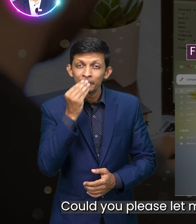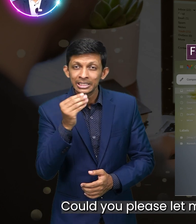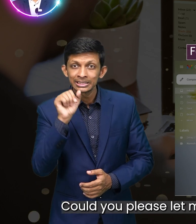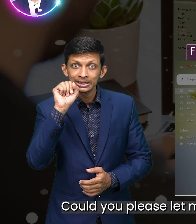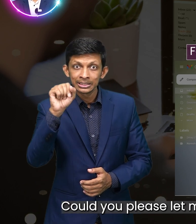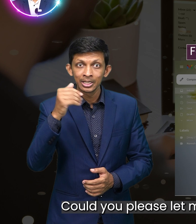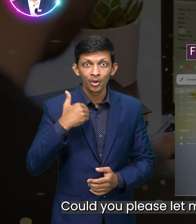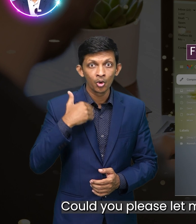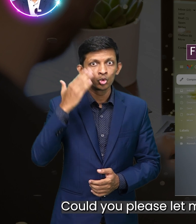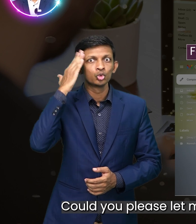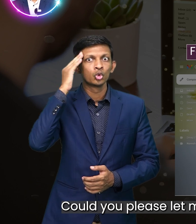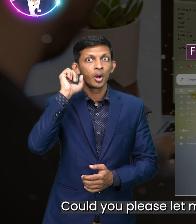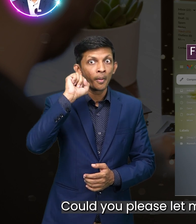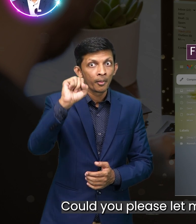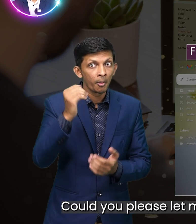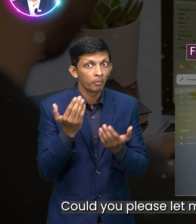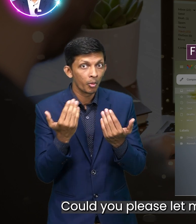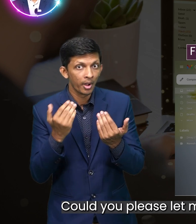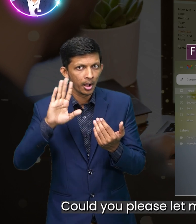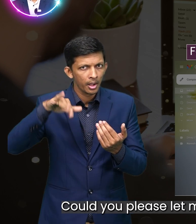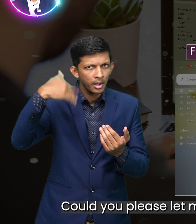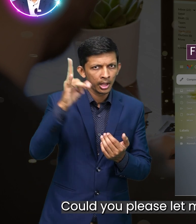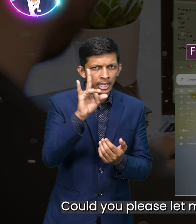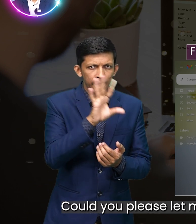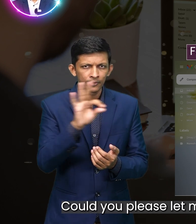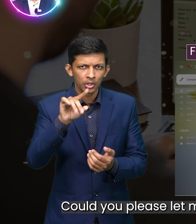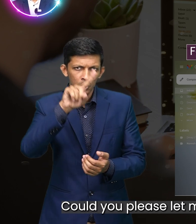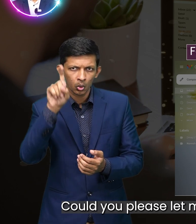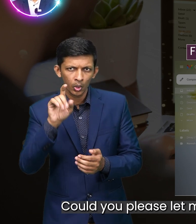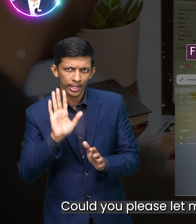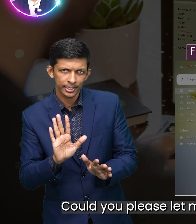Could you please let me know your availability next week?